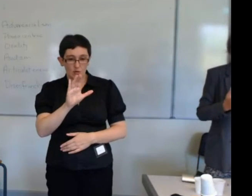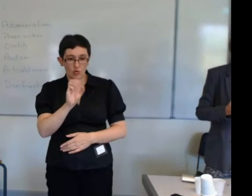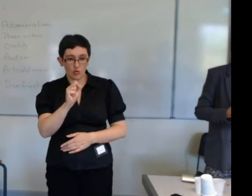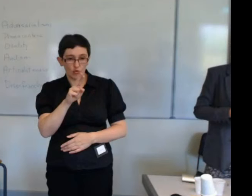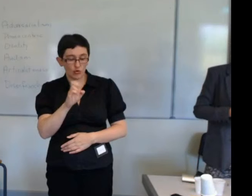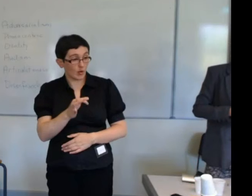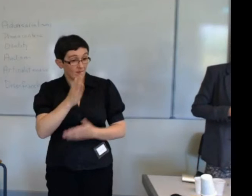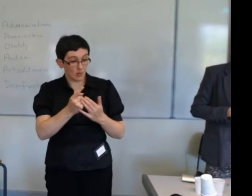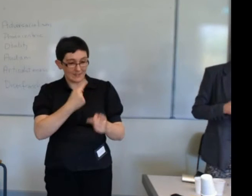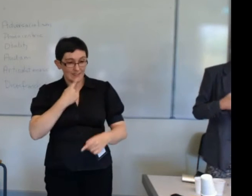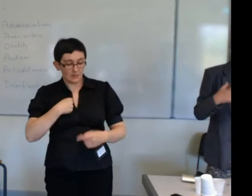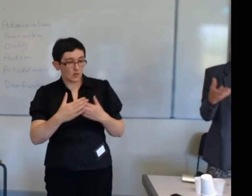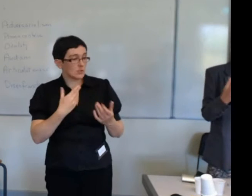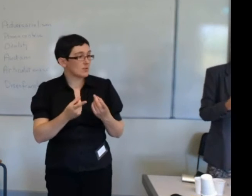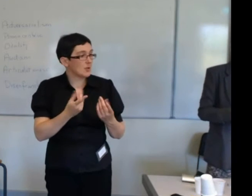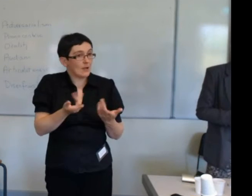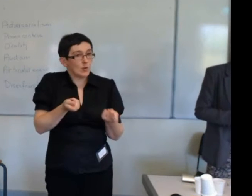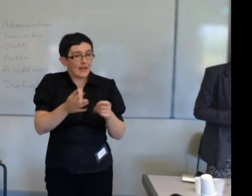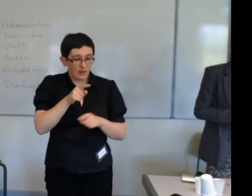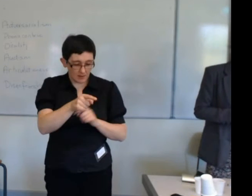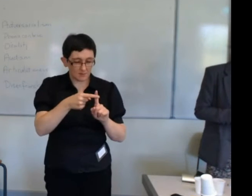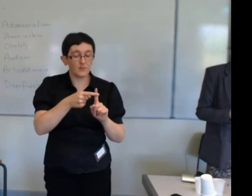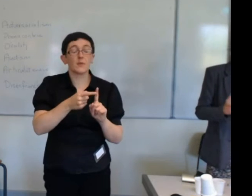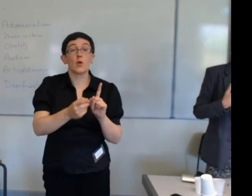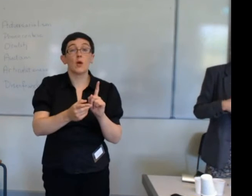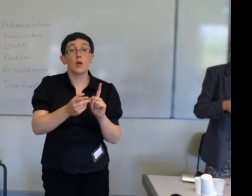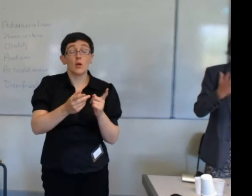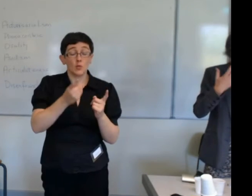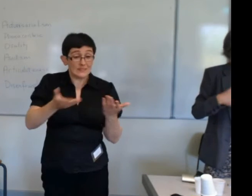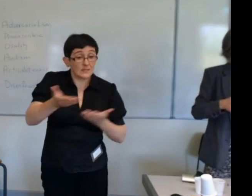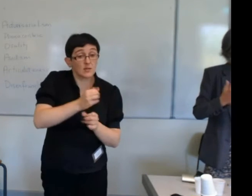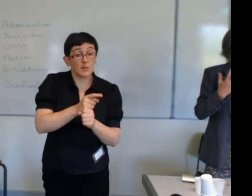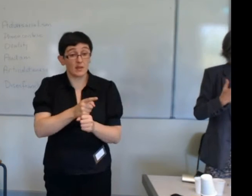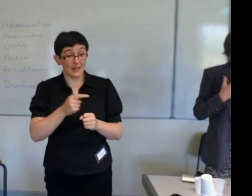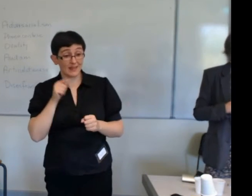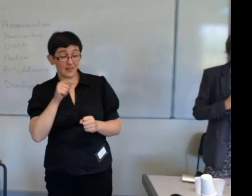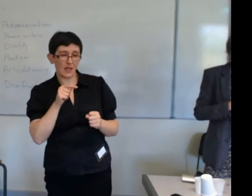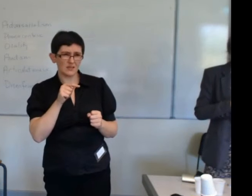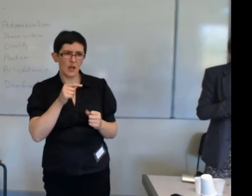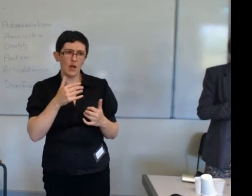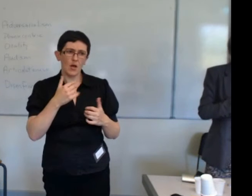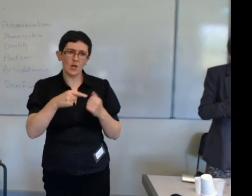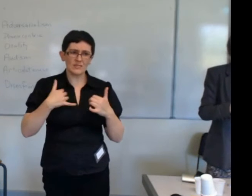etc. There was a discussion about, you know, because we're always interested in that, you know, what would make our service